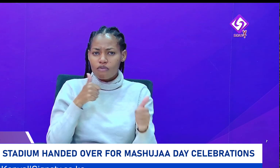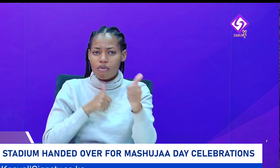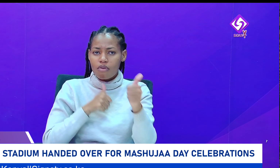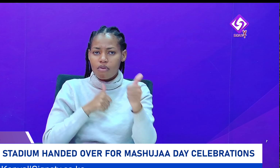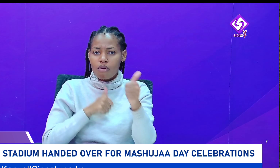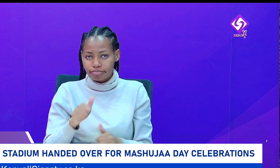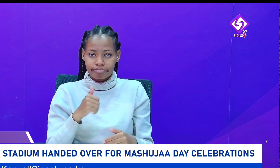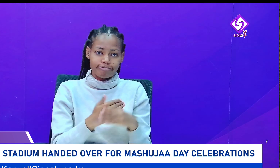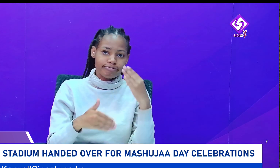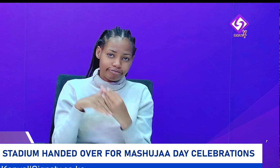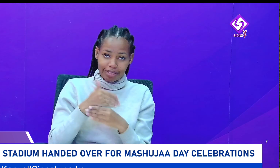past 3 months.